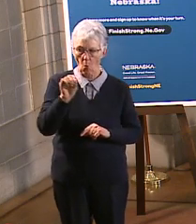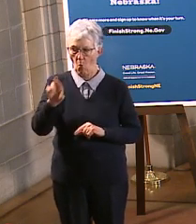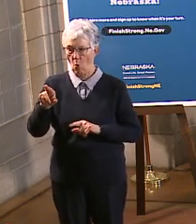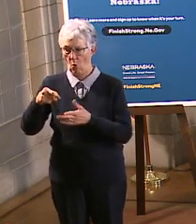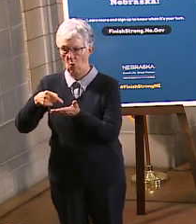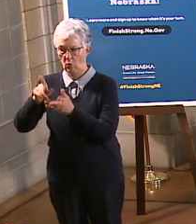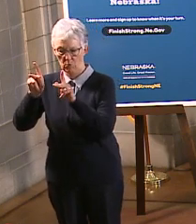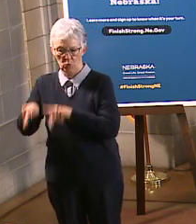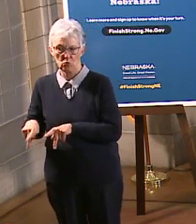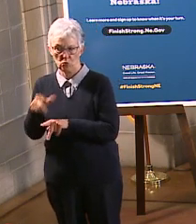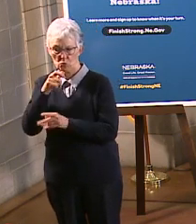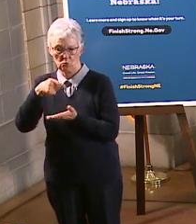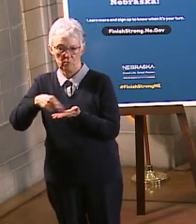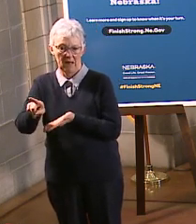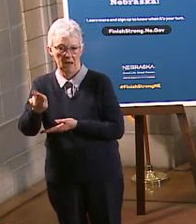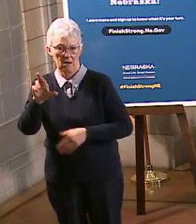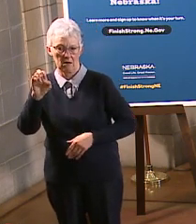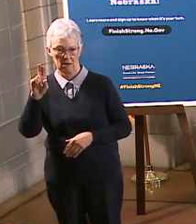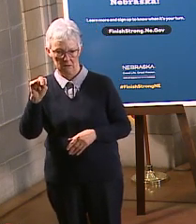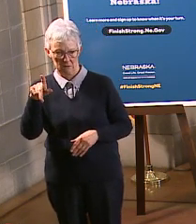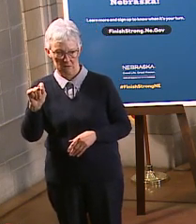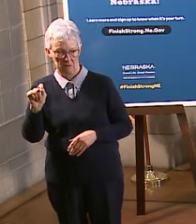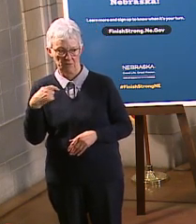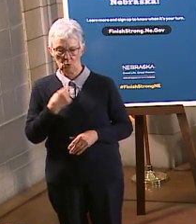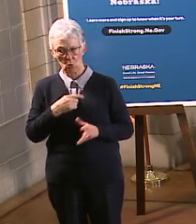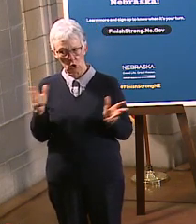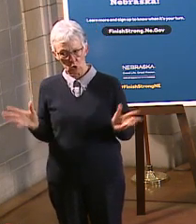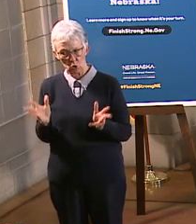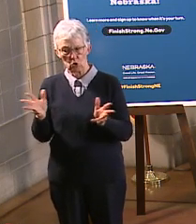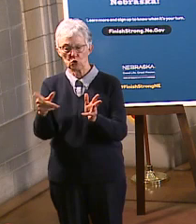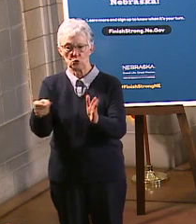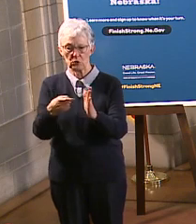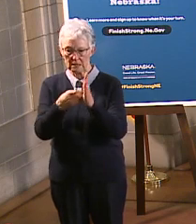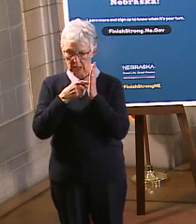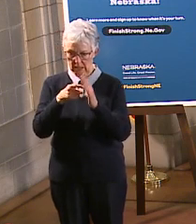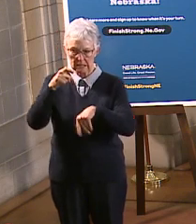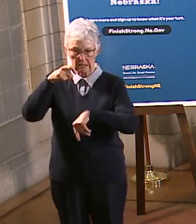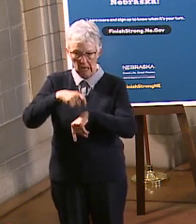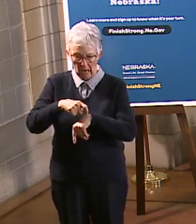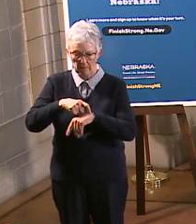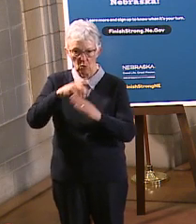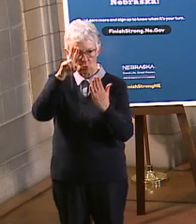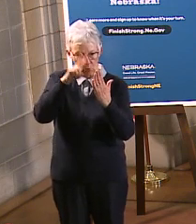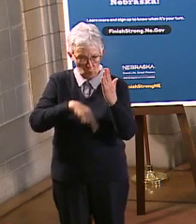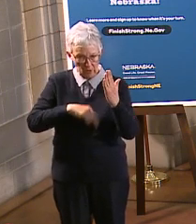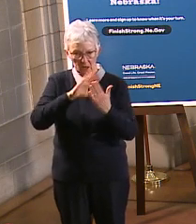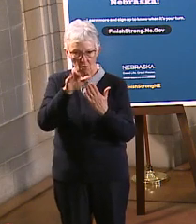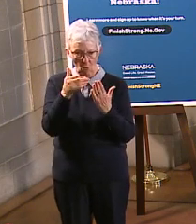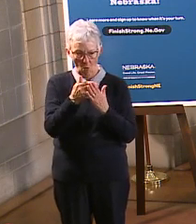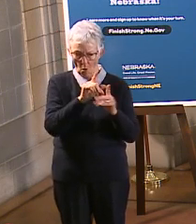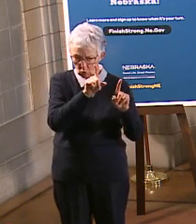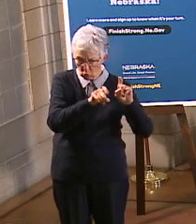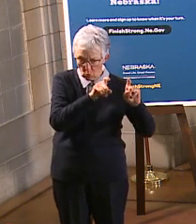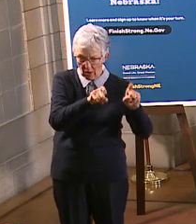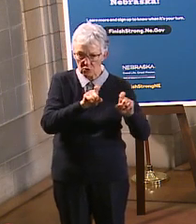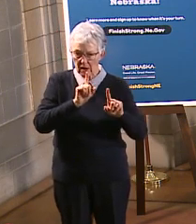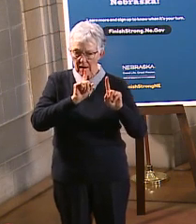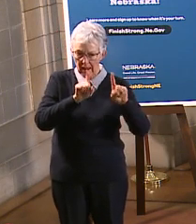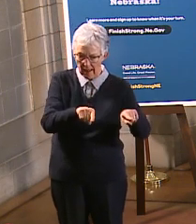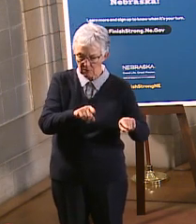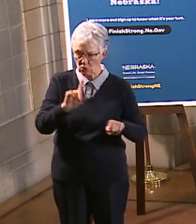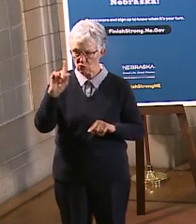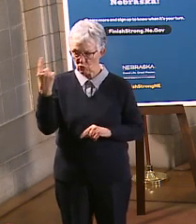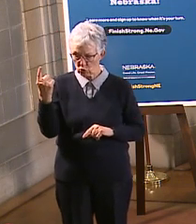system. We strongly encourage that you take the time to read the FAQs and the application guide so that you have all of the